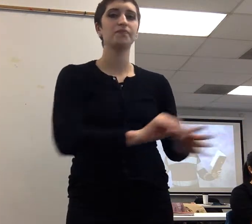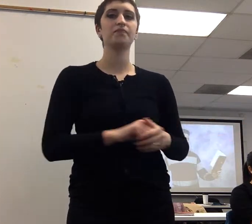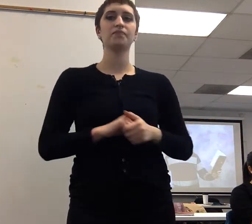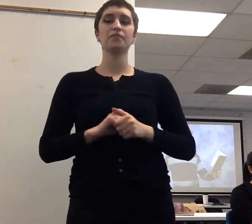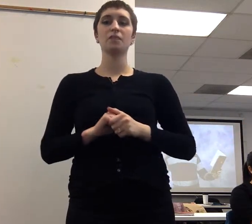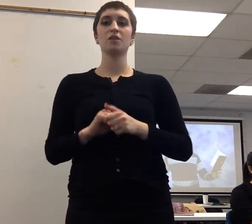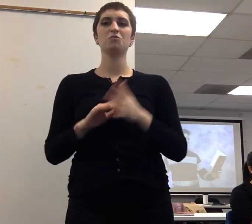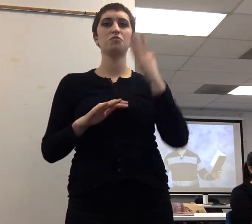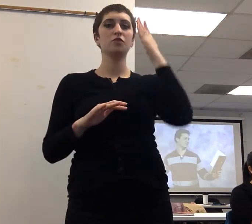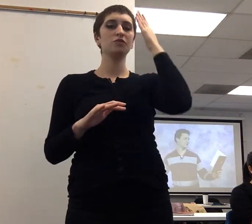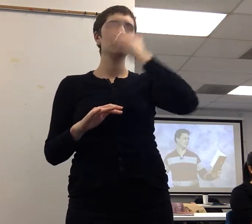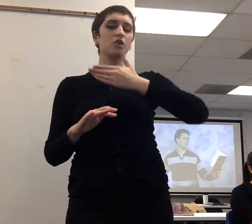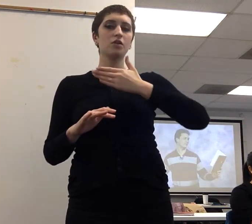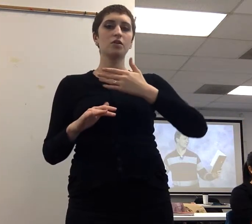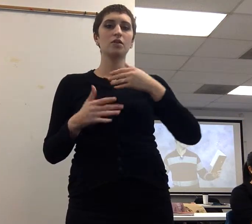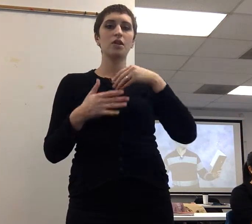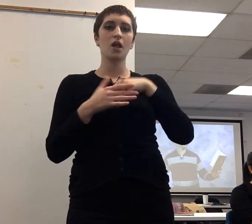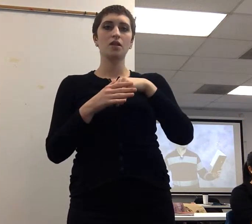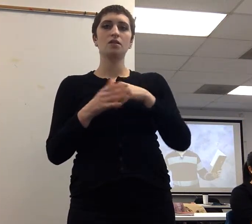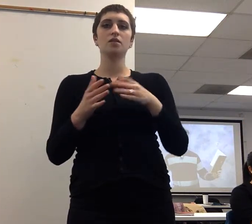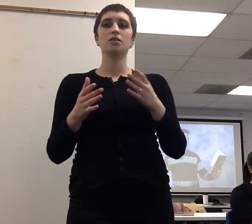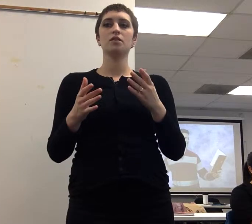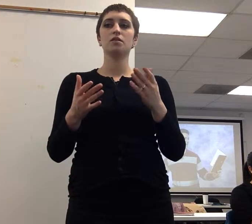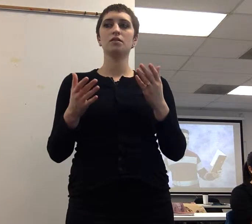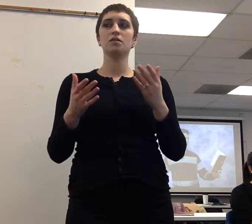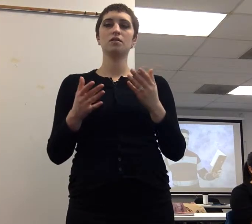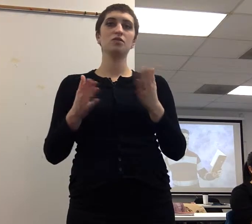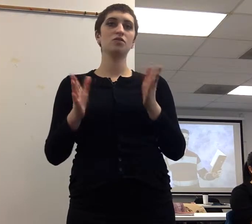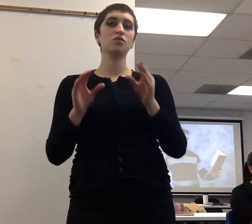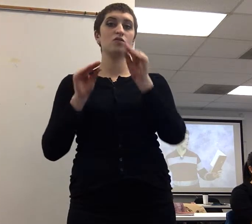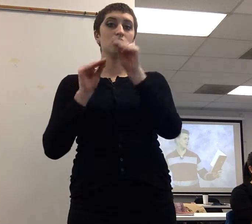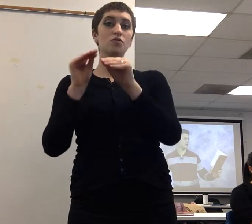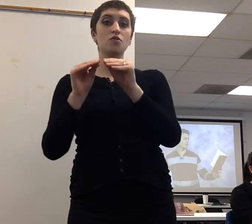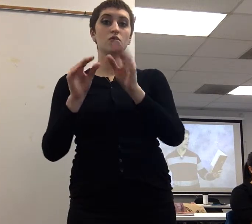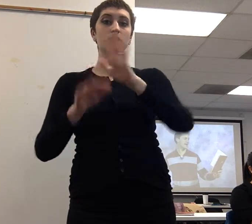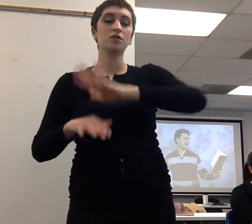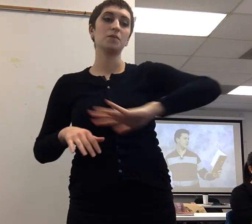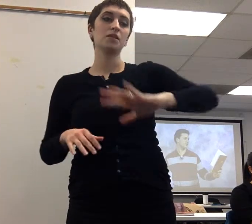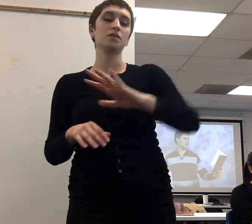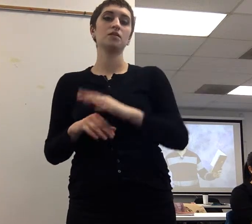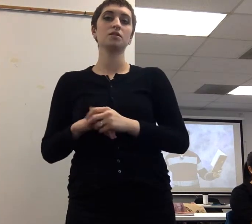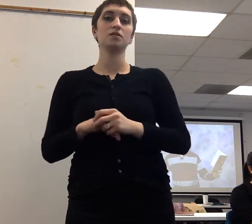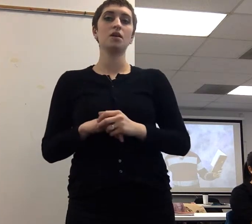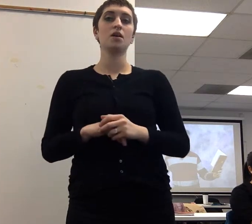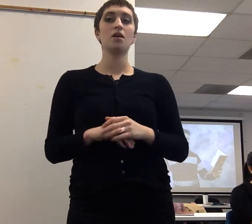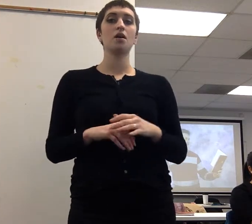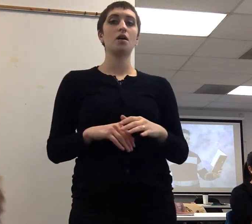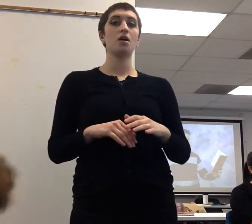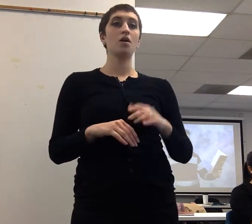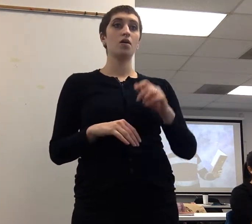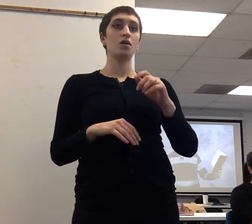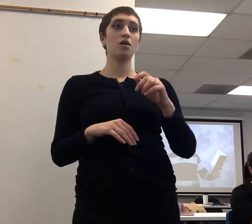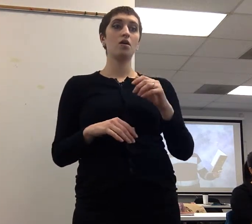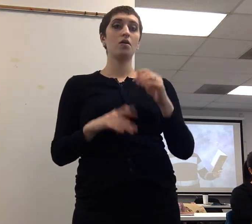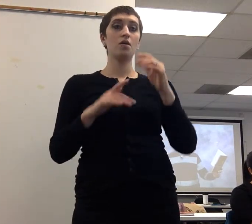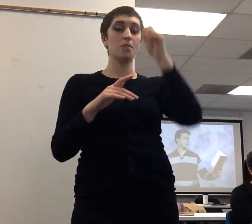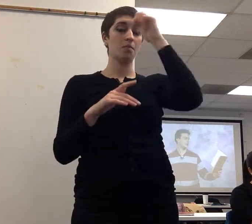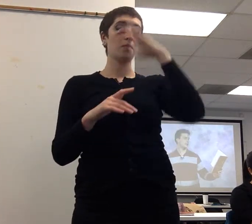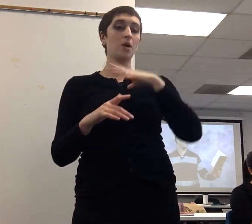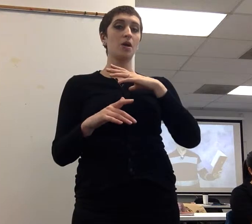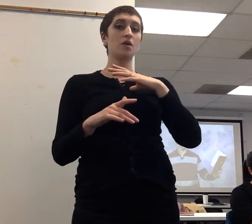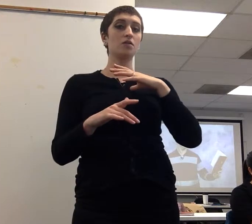these storage places to see them, but a man could run his hand over these piles of meat